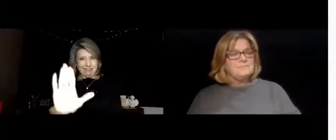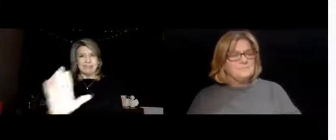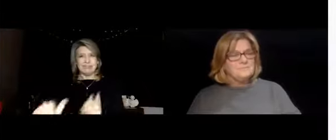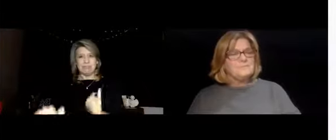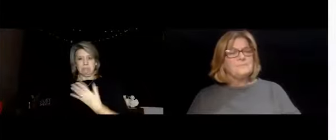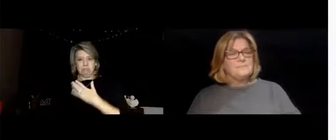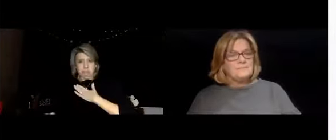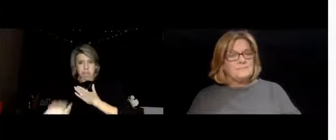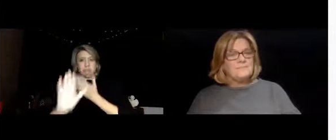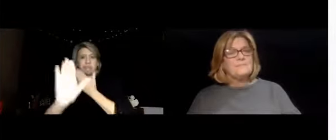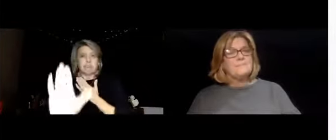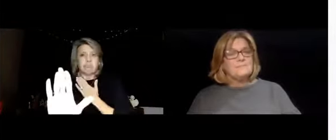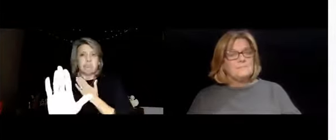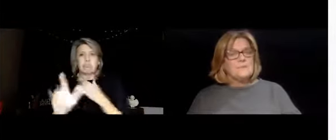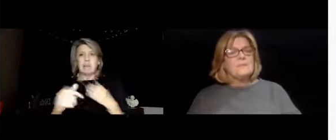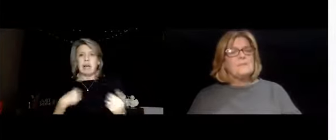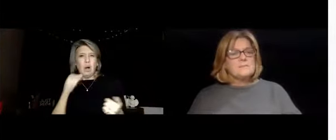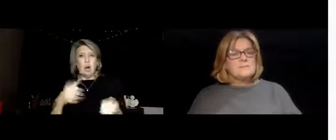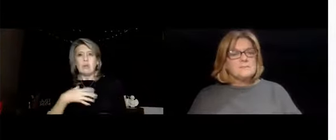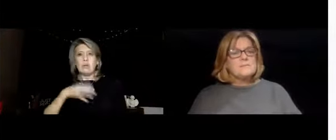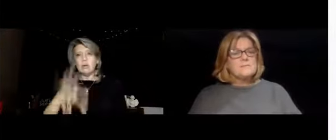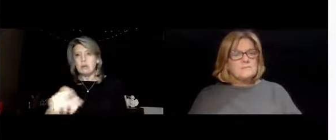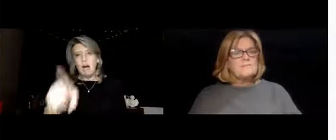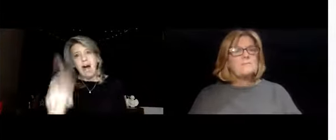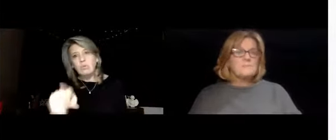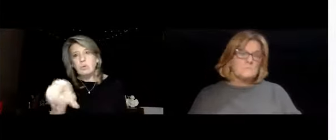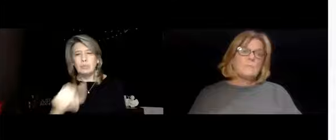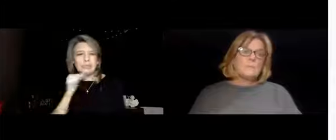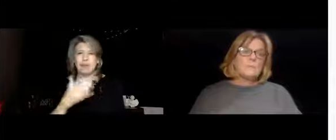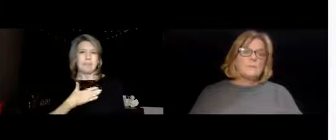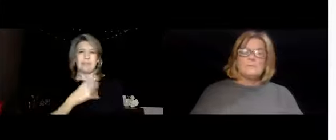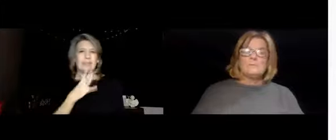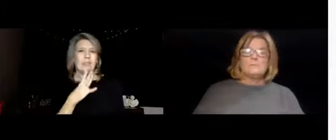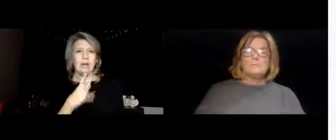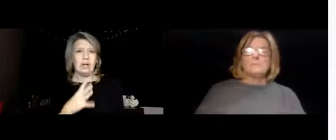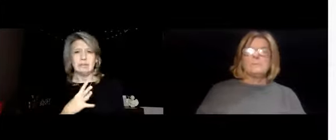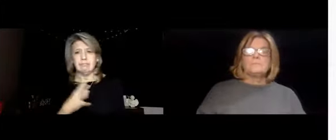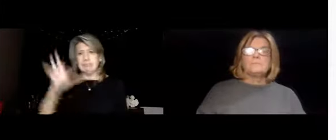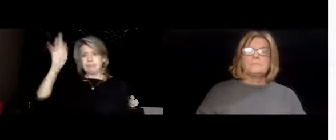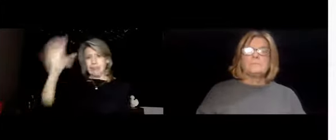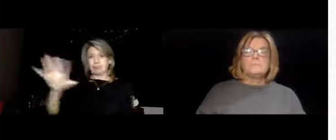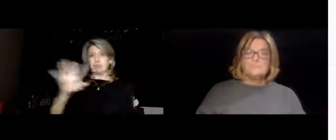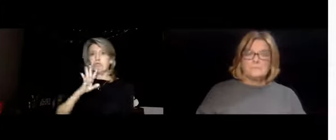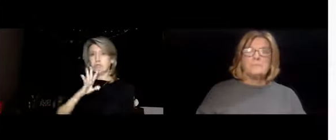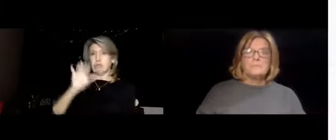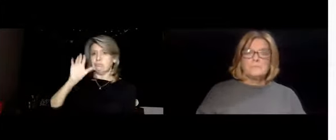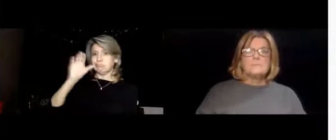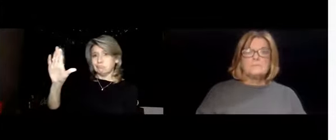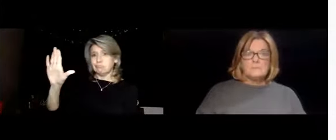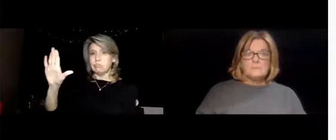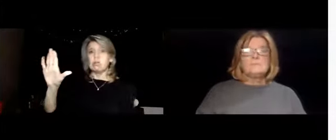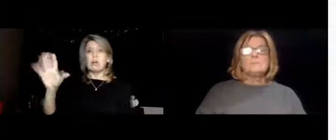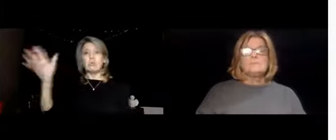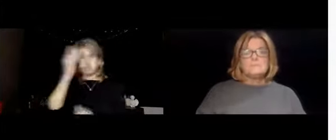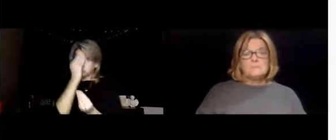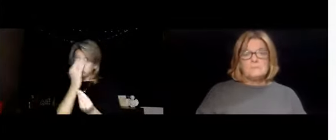everybody, they're independent. This is what they want to do. I do what I want to do. They do what they want to do. I'm not going to put my wishes or force them to do